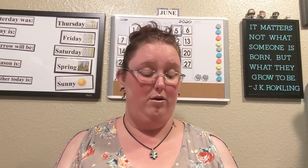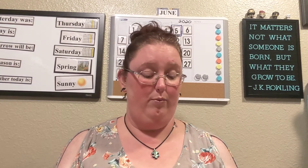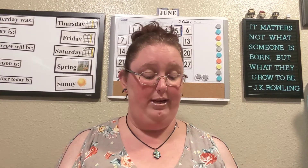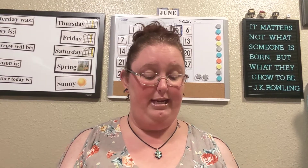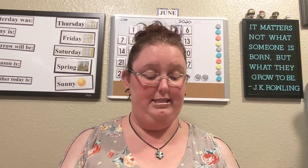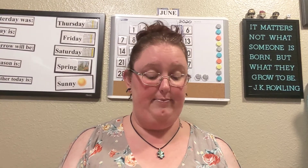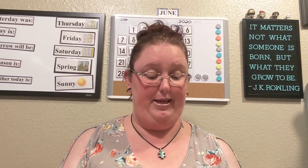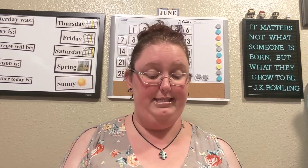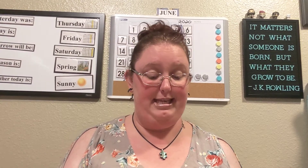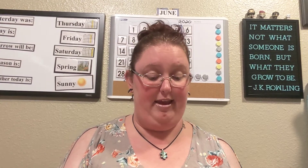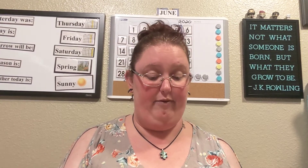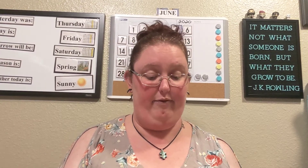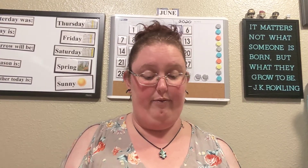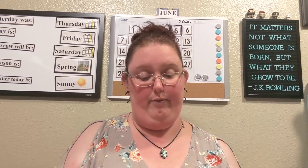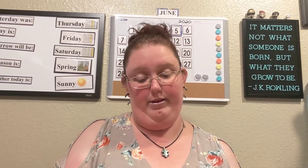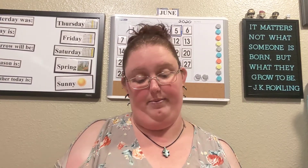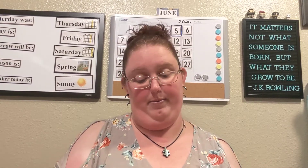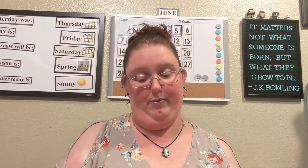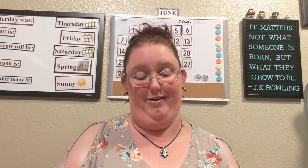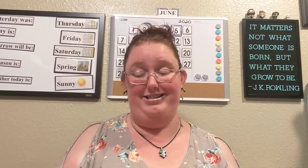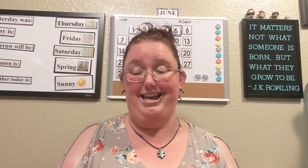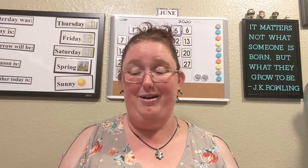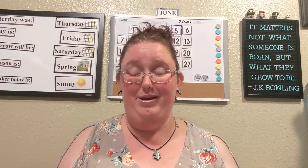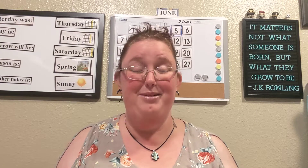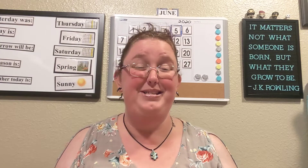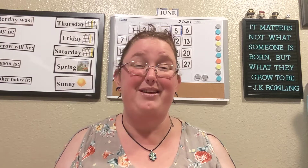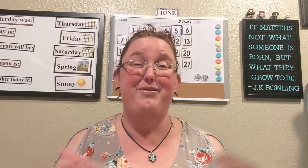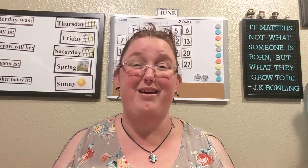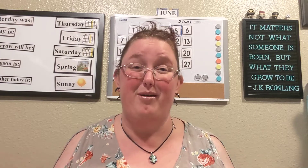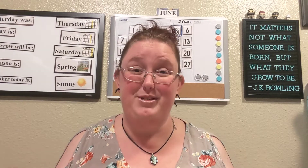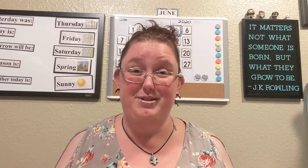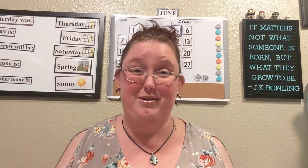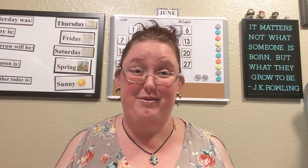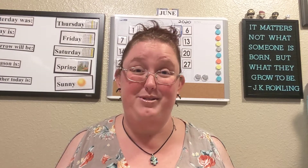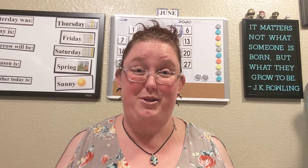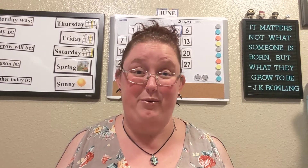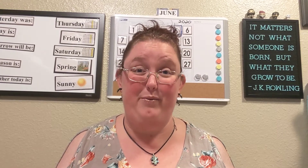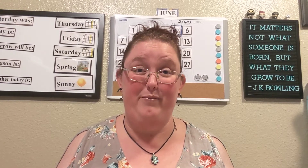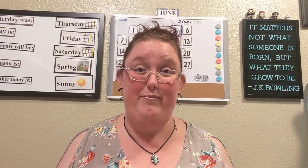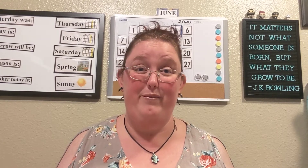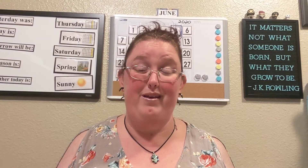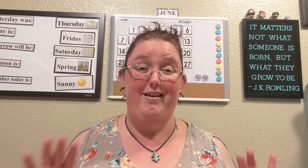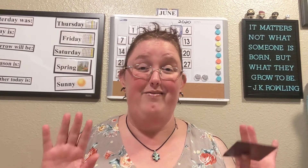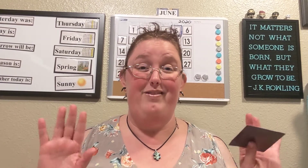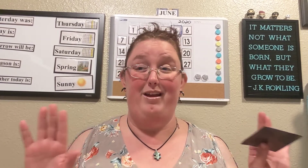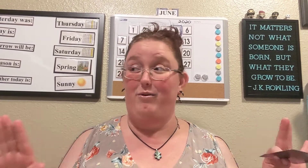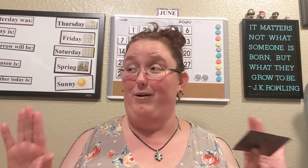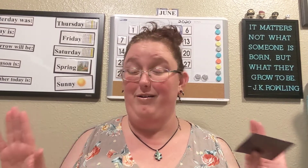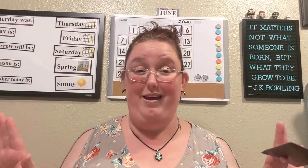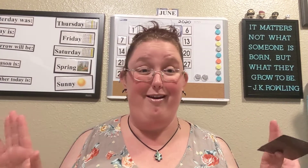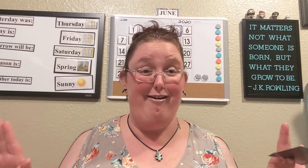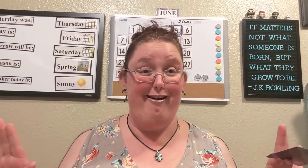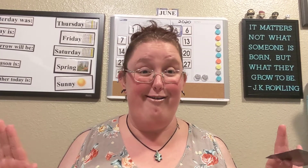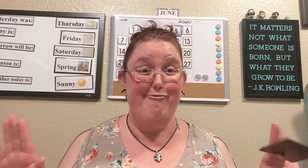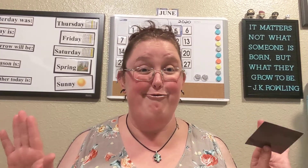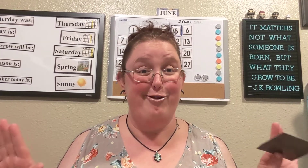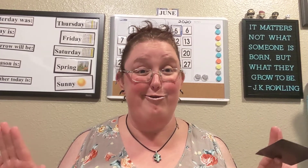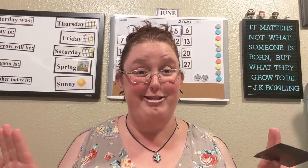We need to be safe with the people around us, and we need to be safe with the objects around us too. They're where they are for a